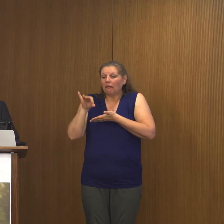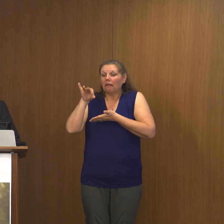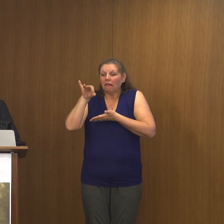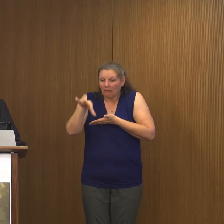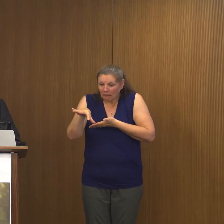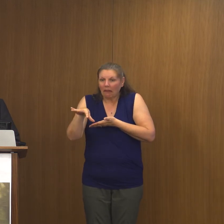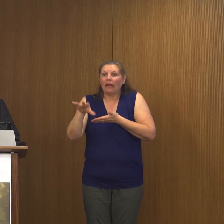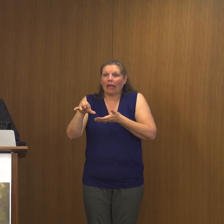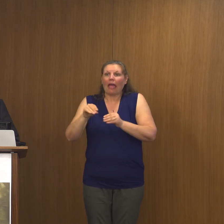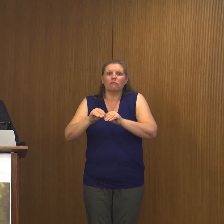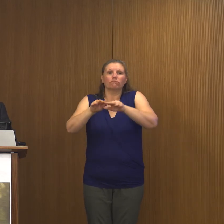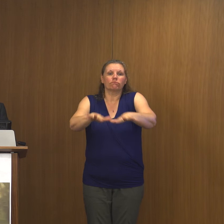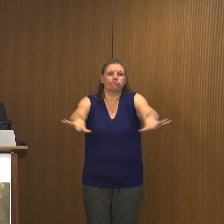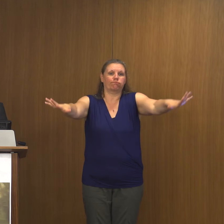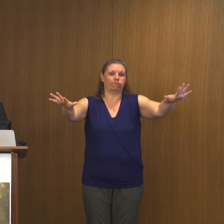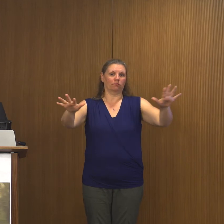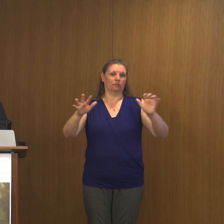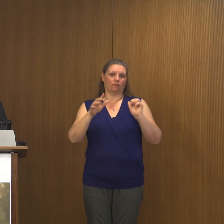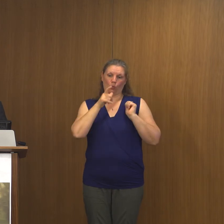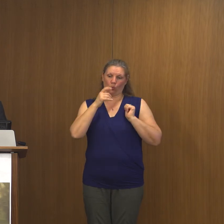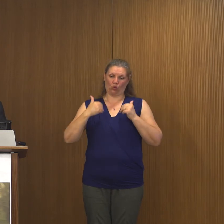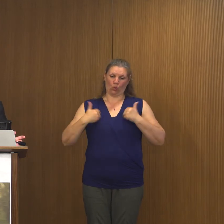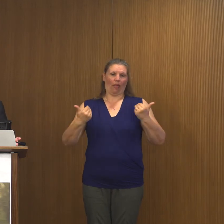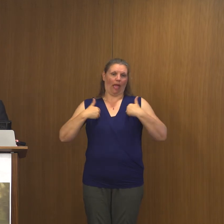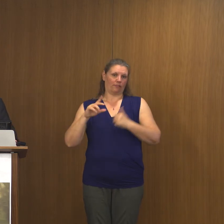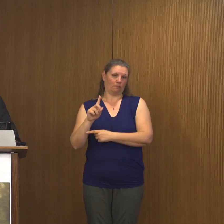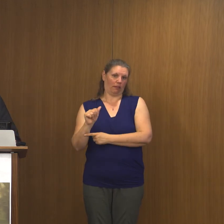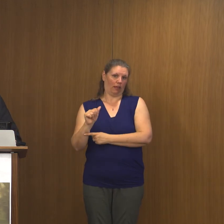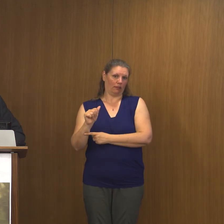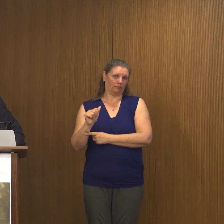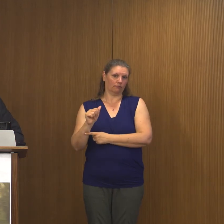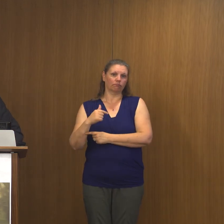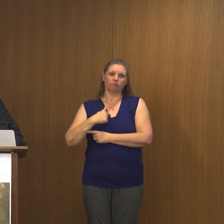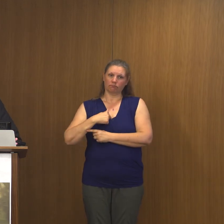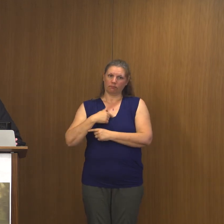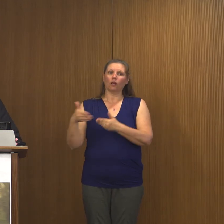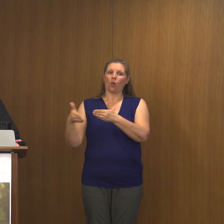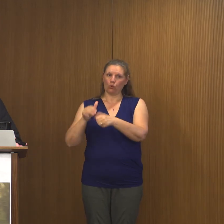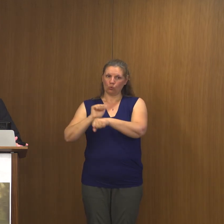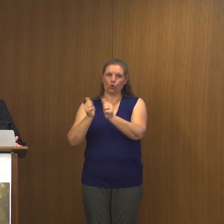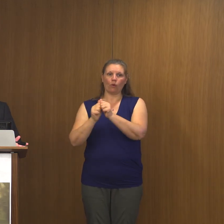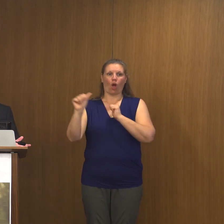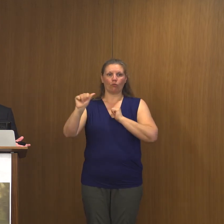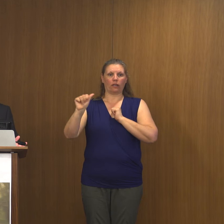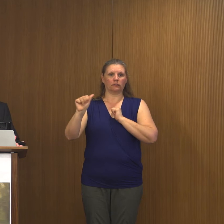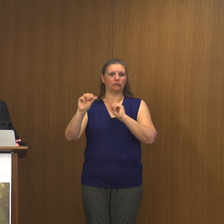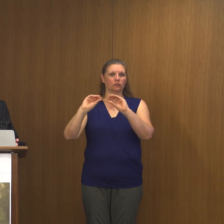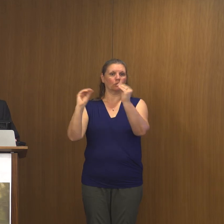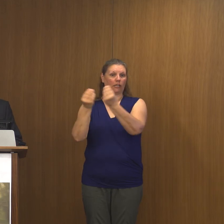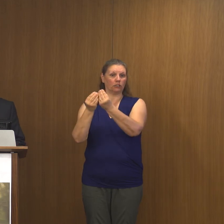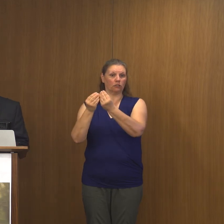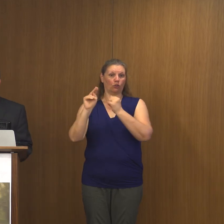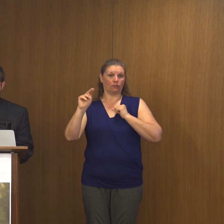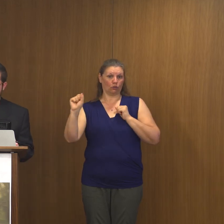the experiences of youth living with disability. So I'm working closely with the Arthritis Society in Nova Scotia and also working on chairing